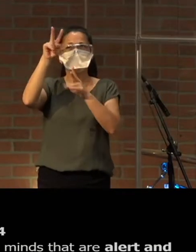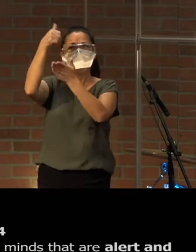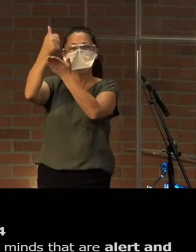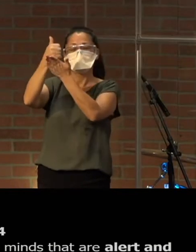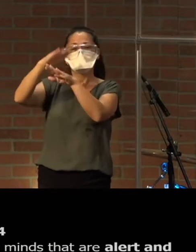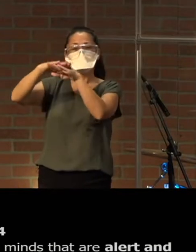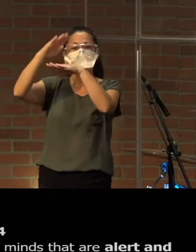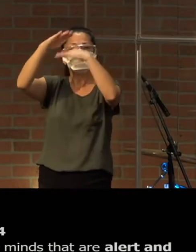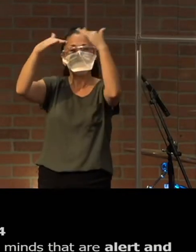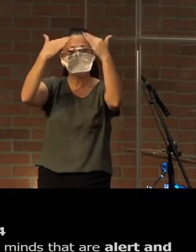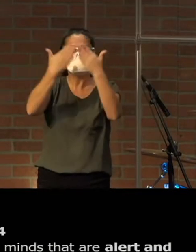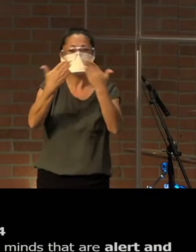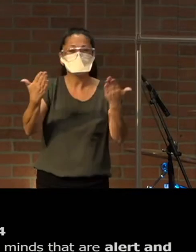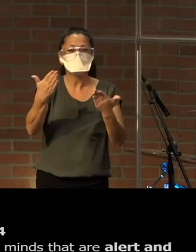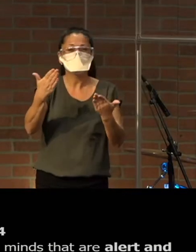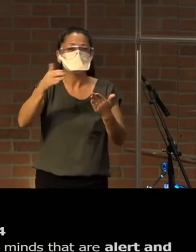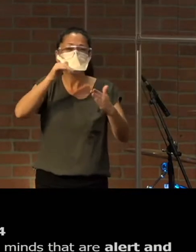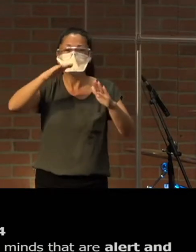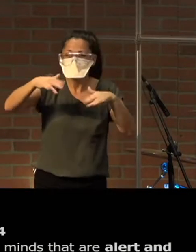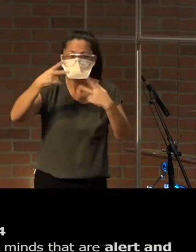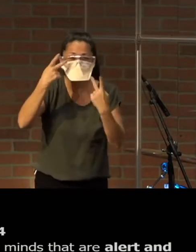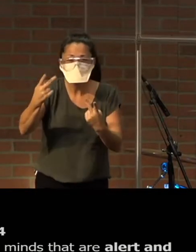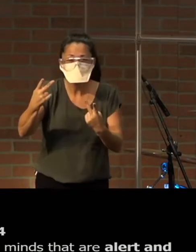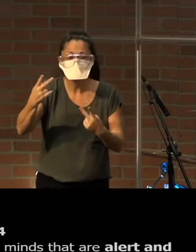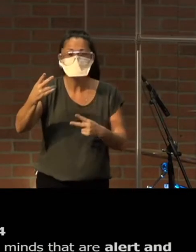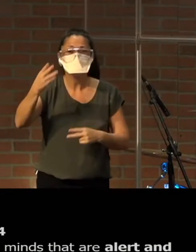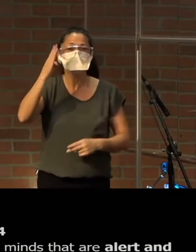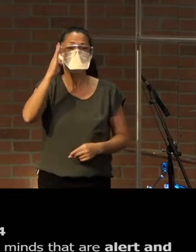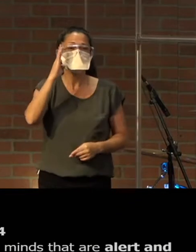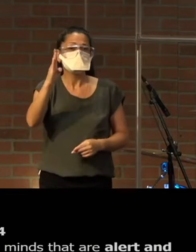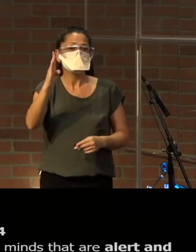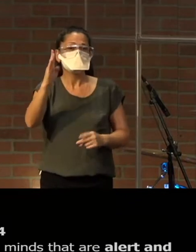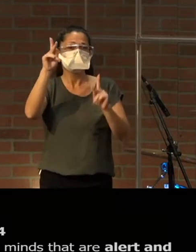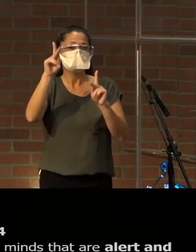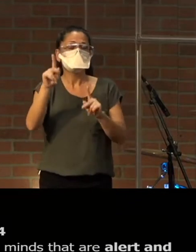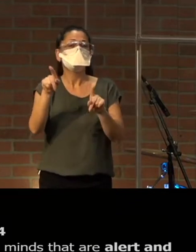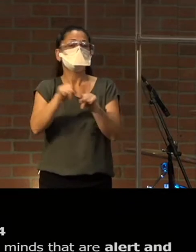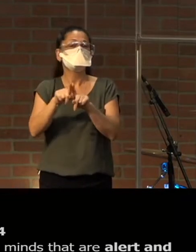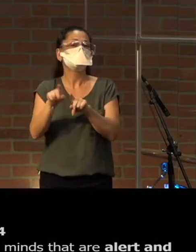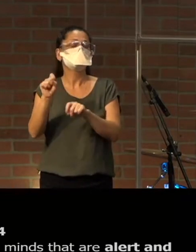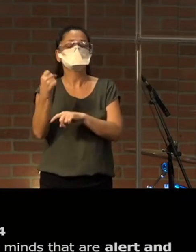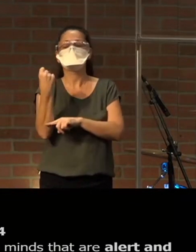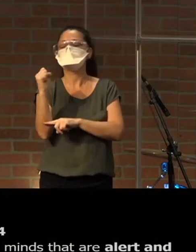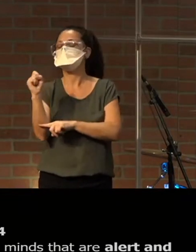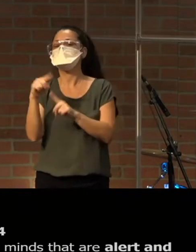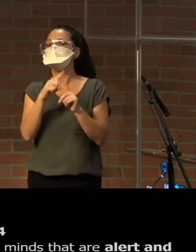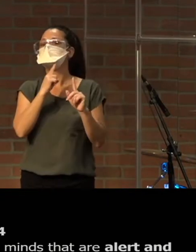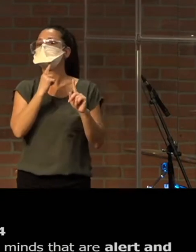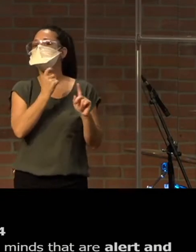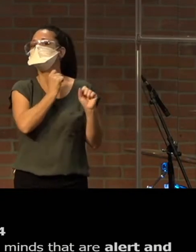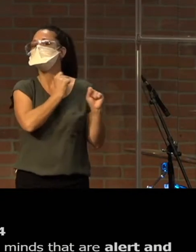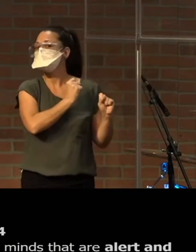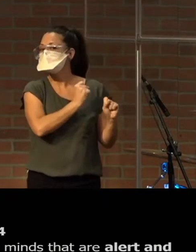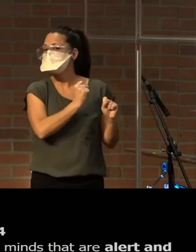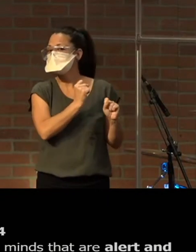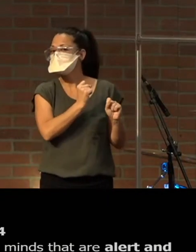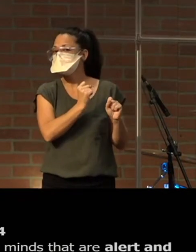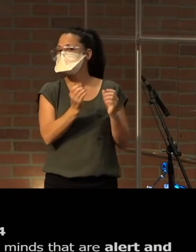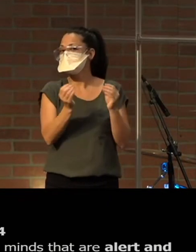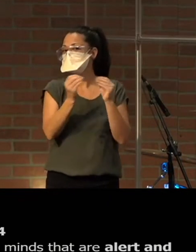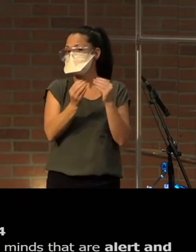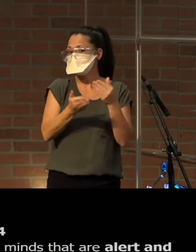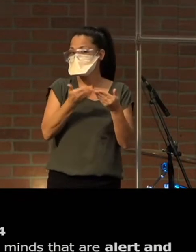are unseen. A sober person can also resist temptation more easily. And finally, the second half